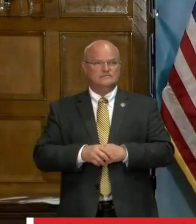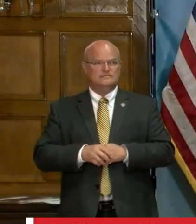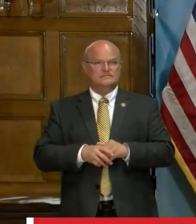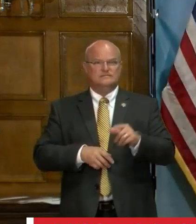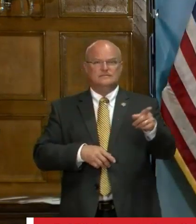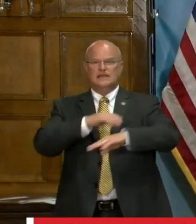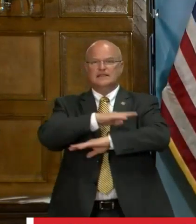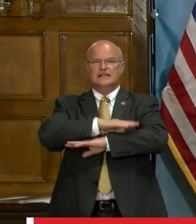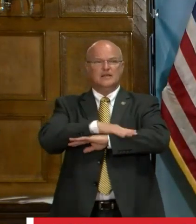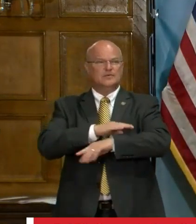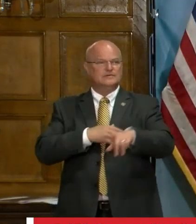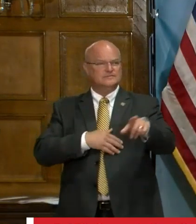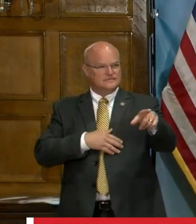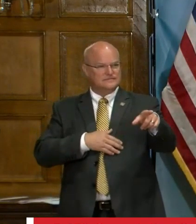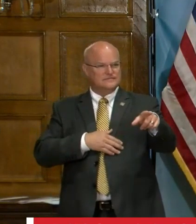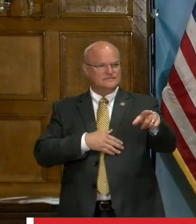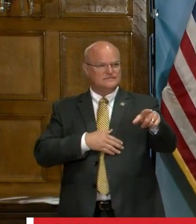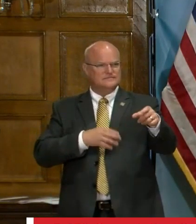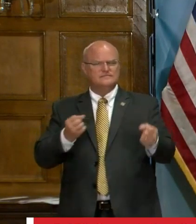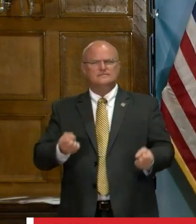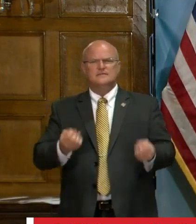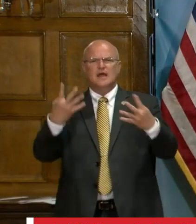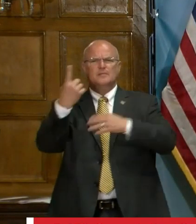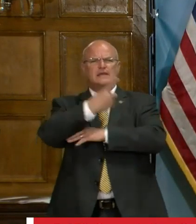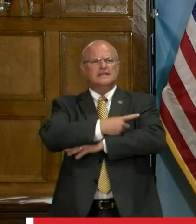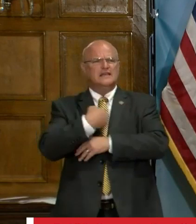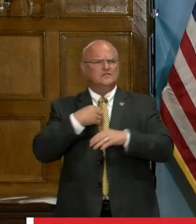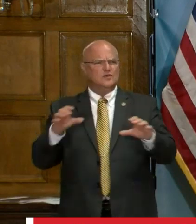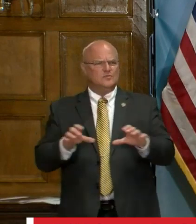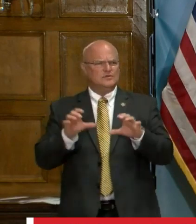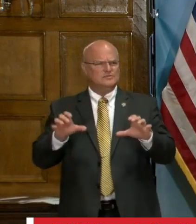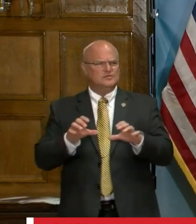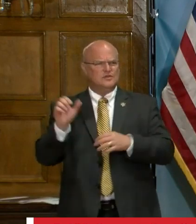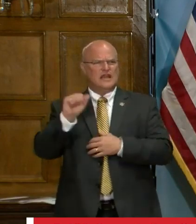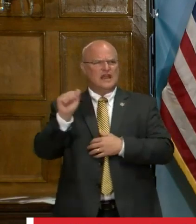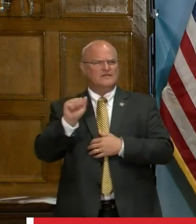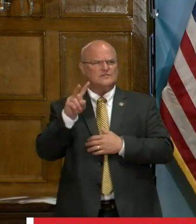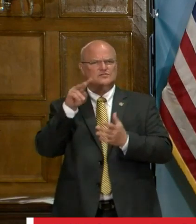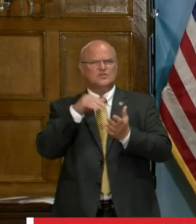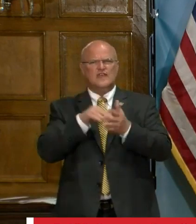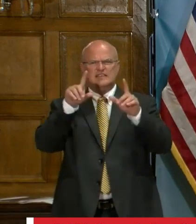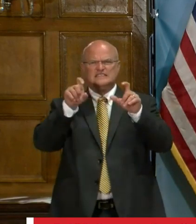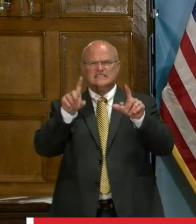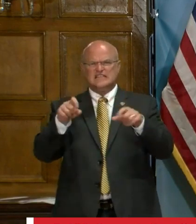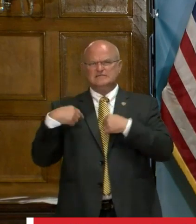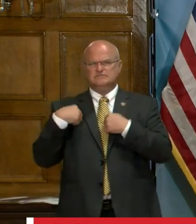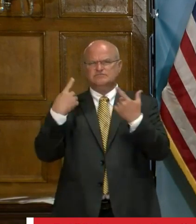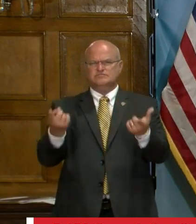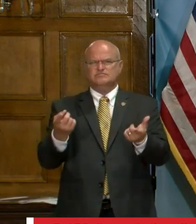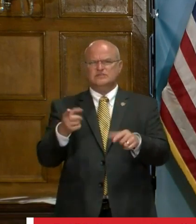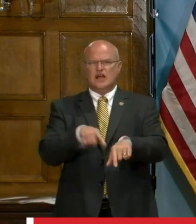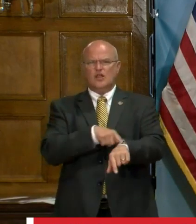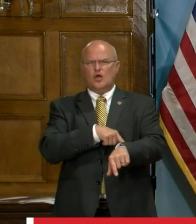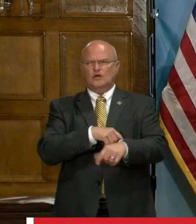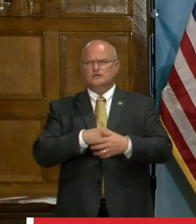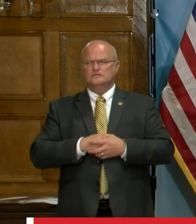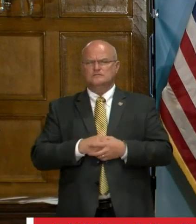All right, back to the table. How many days have we been doing an average of 2,000 tests per day?